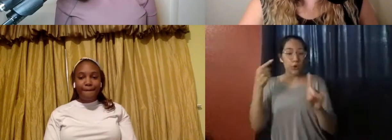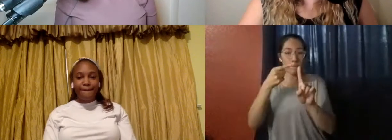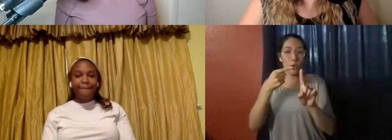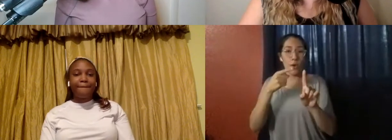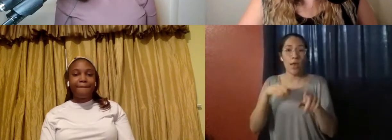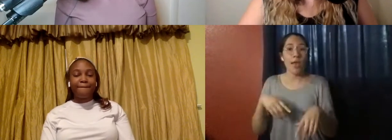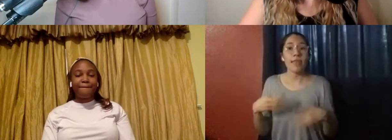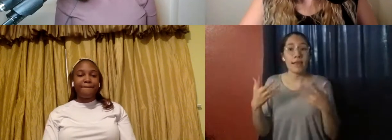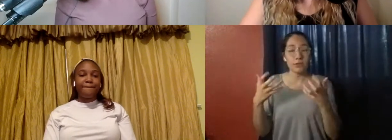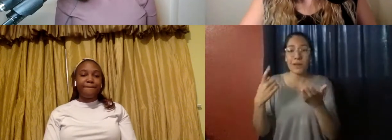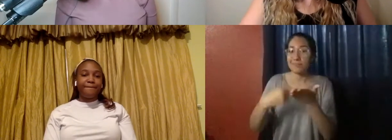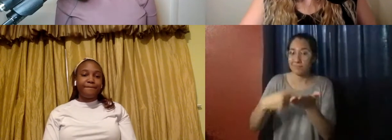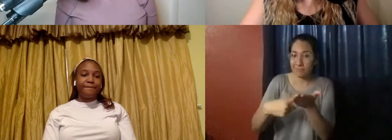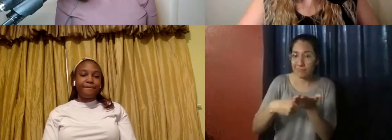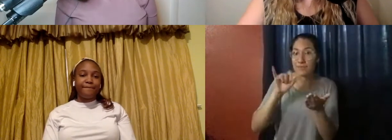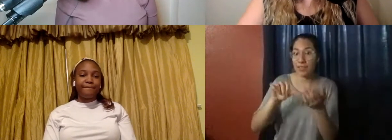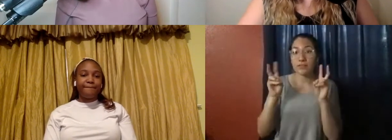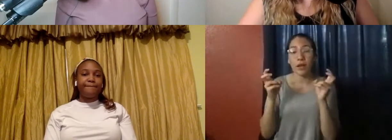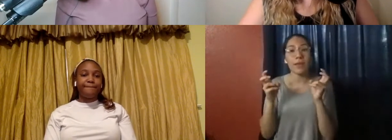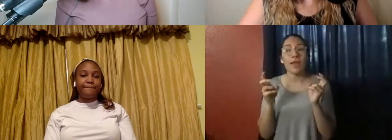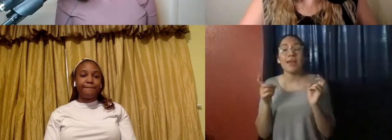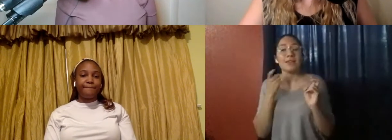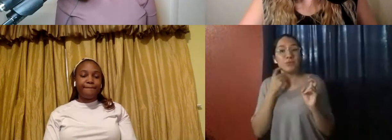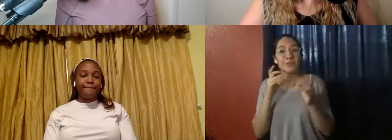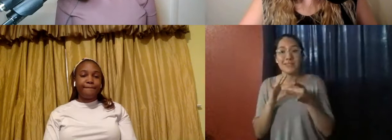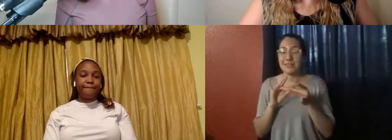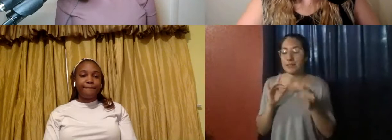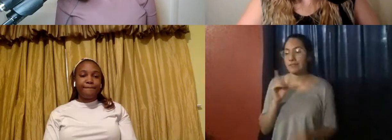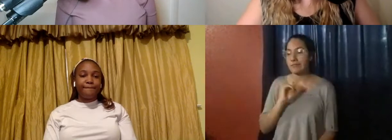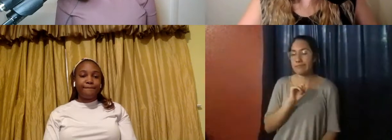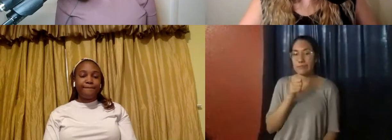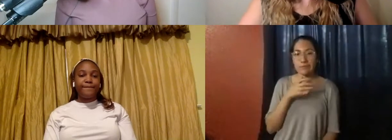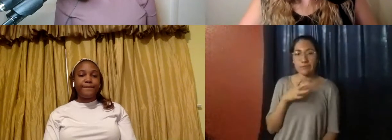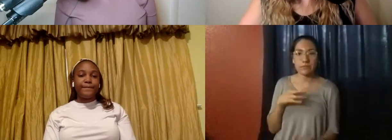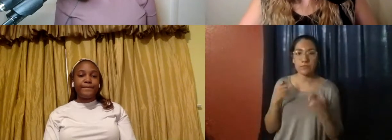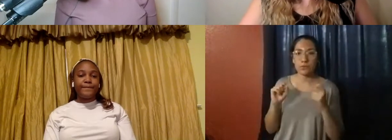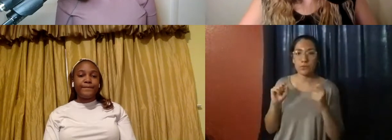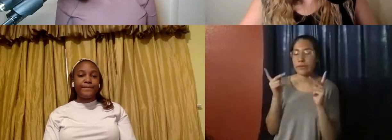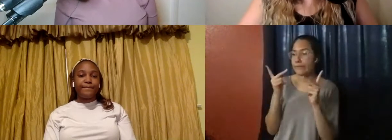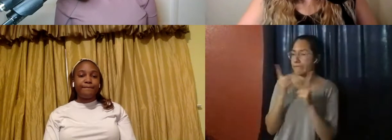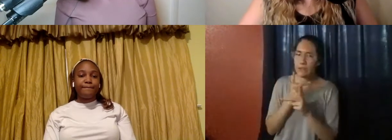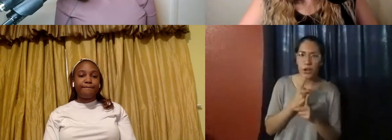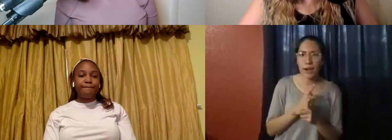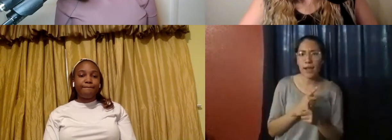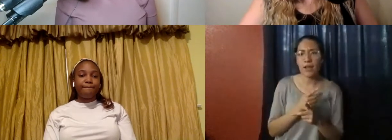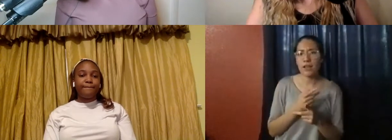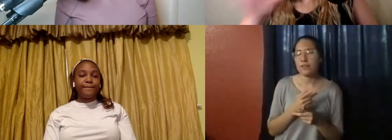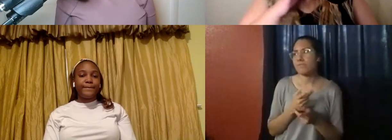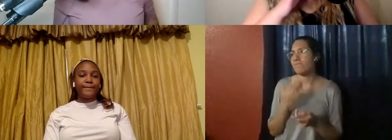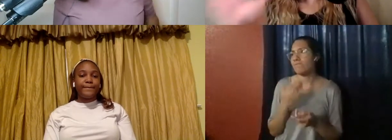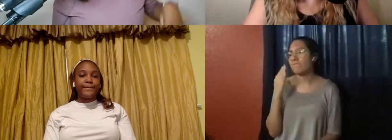topic because like I said, again, a single woman trying to figure it out, you know, late